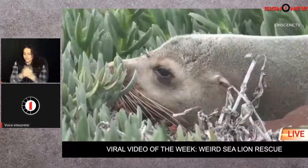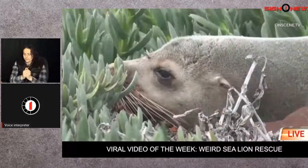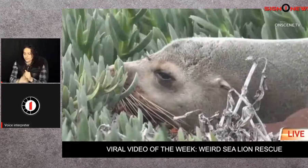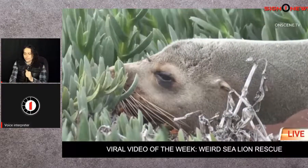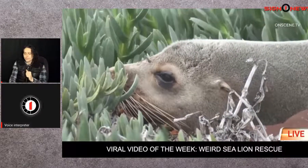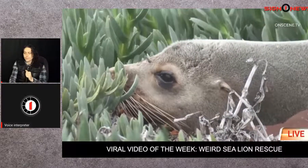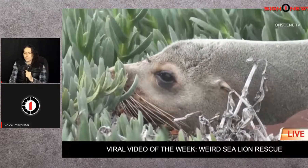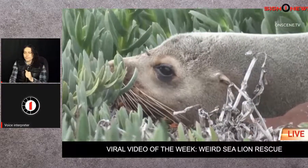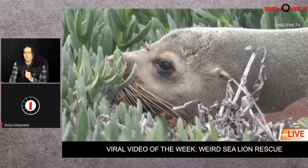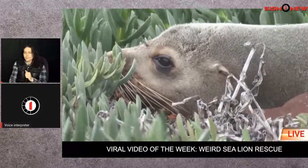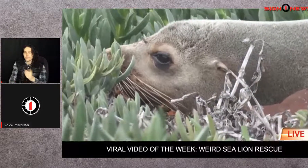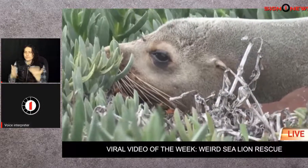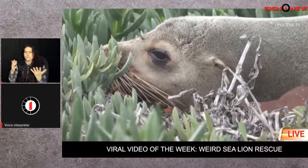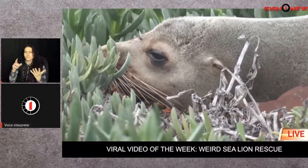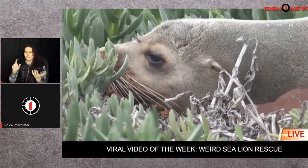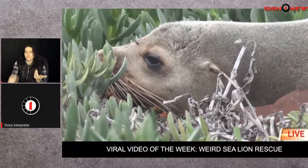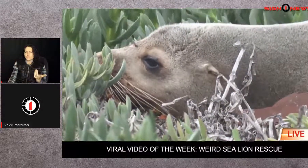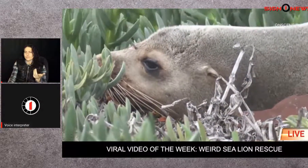So, has anybody